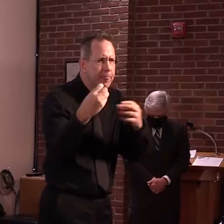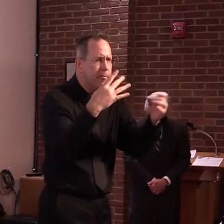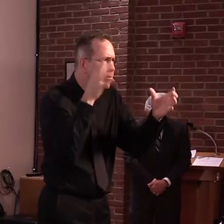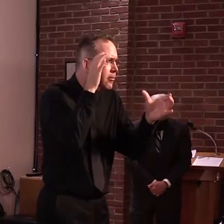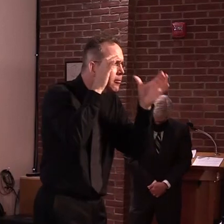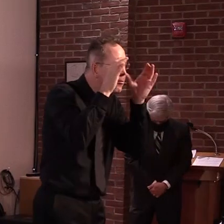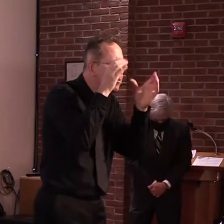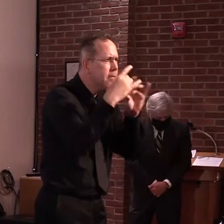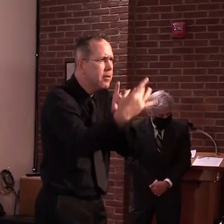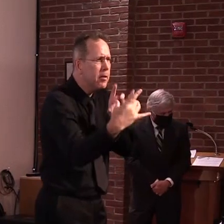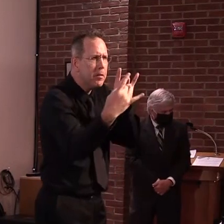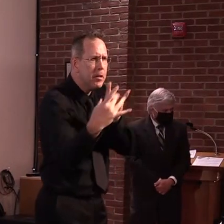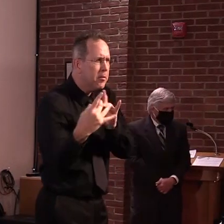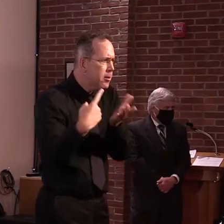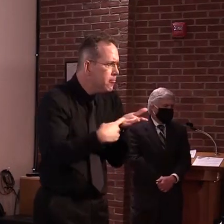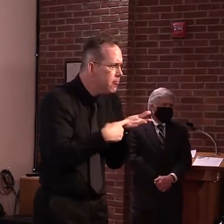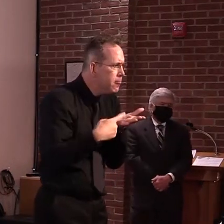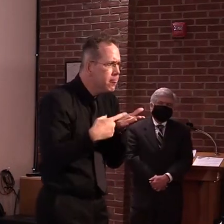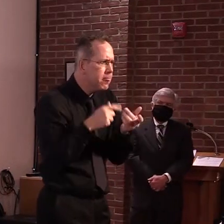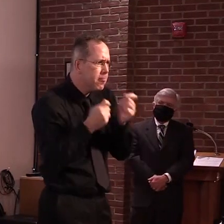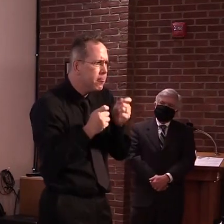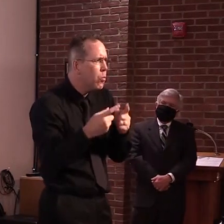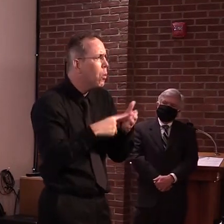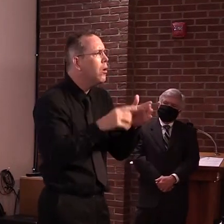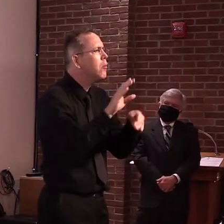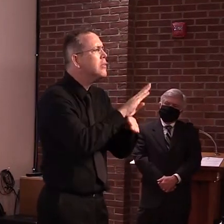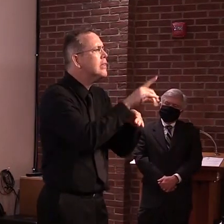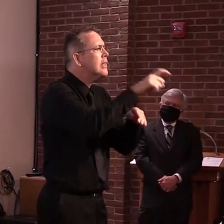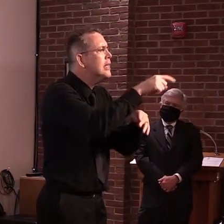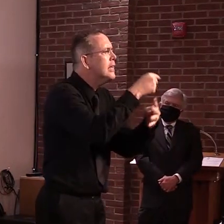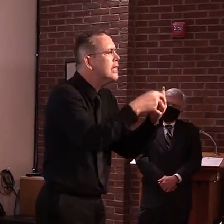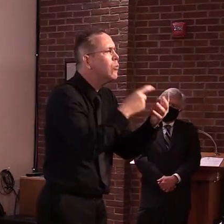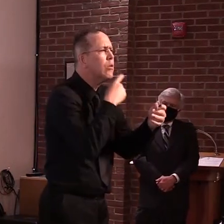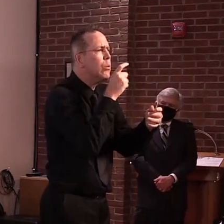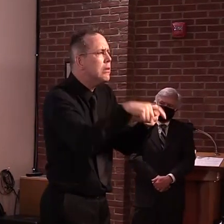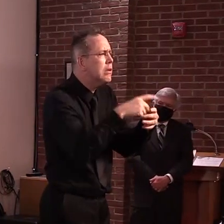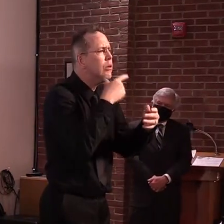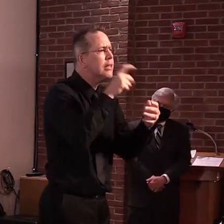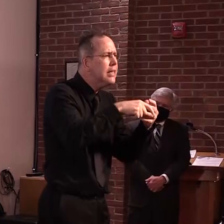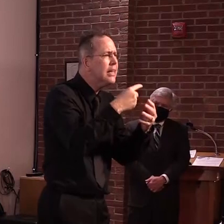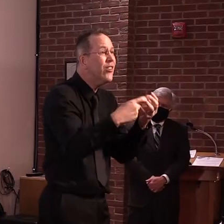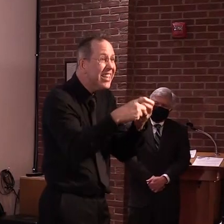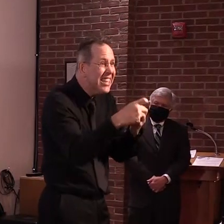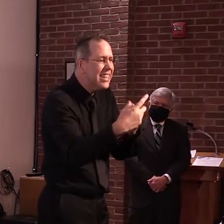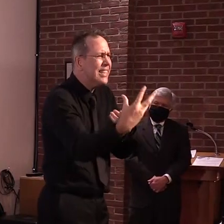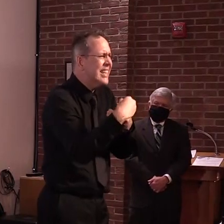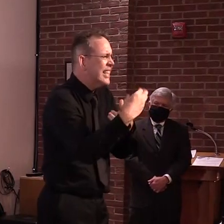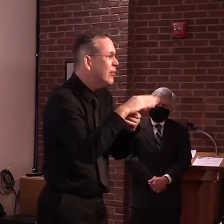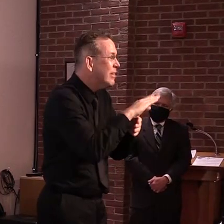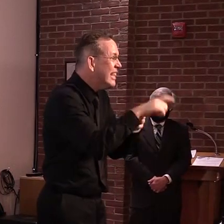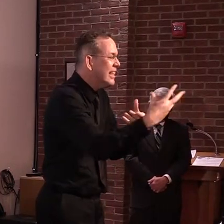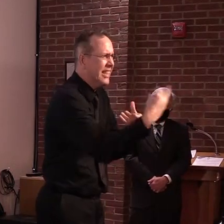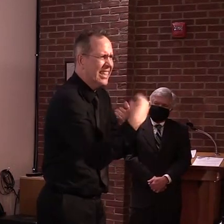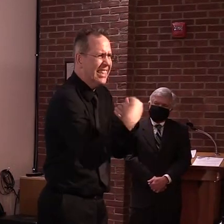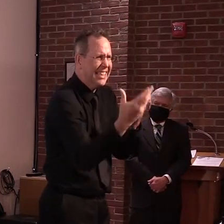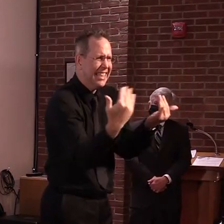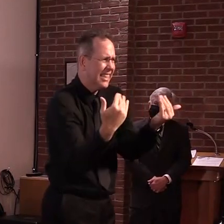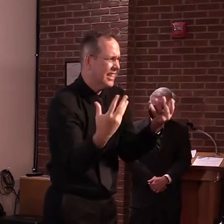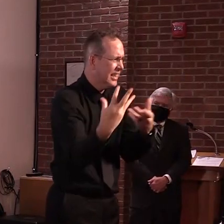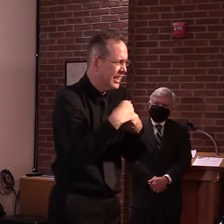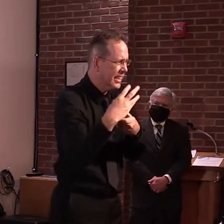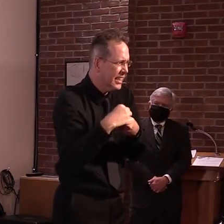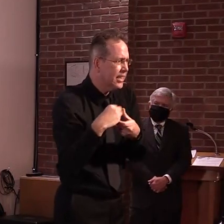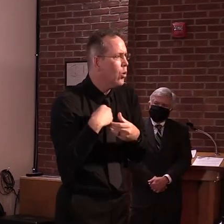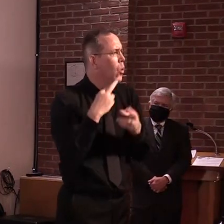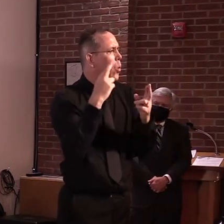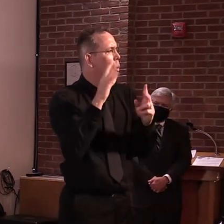areas of greatest need. We were inclusive in this work in hopes it would move through the legislature quickly and